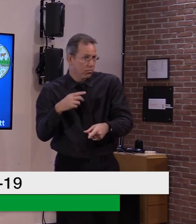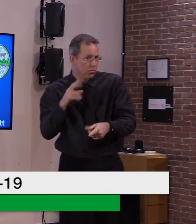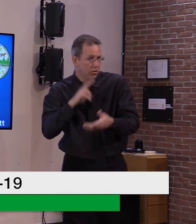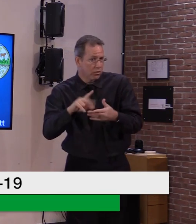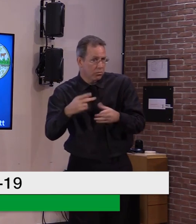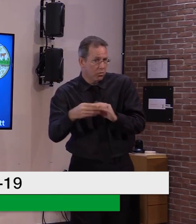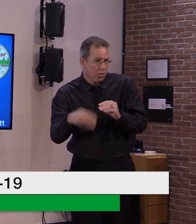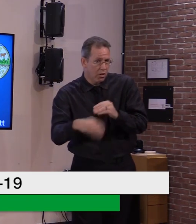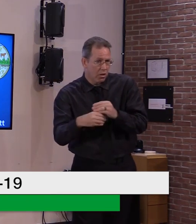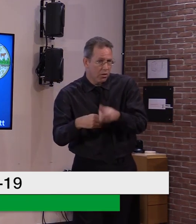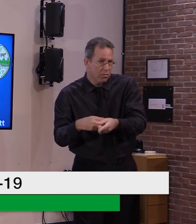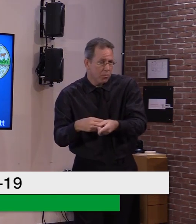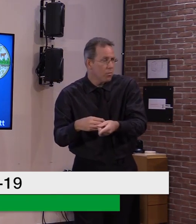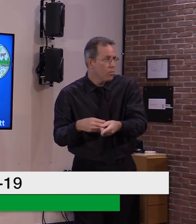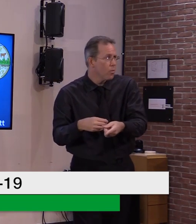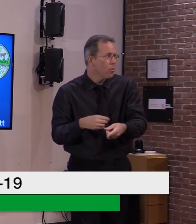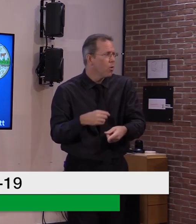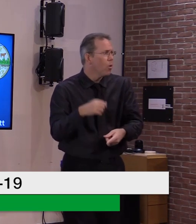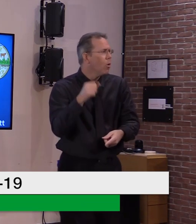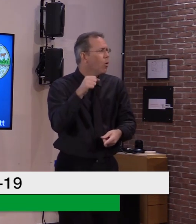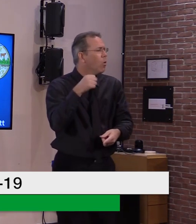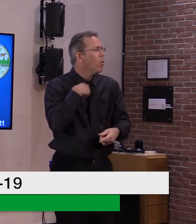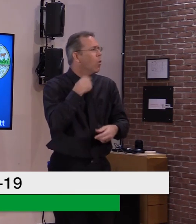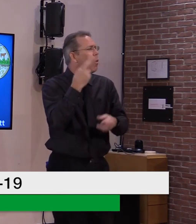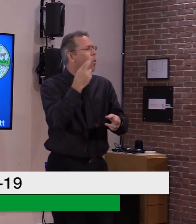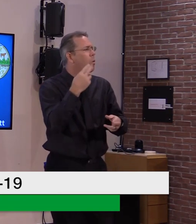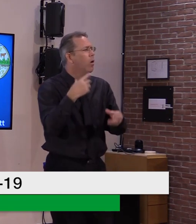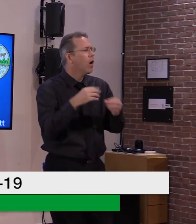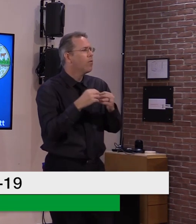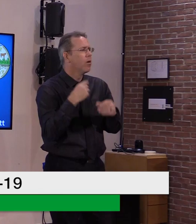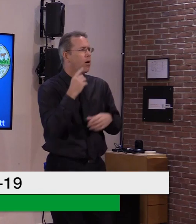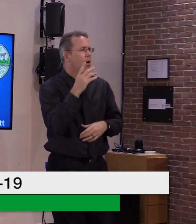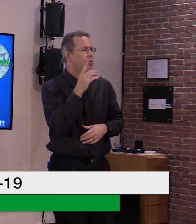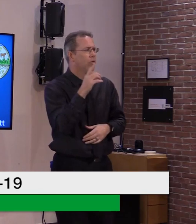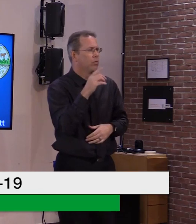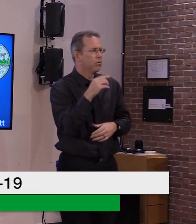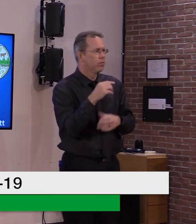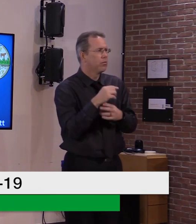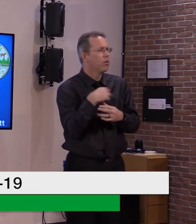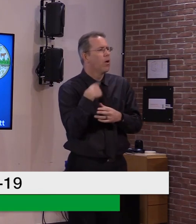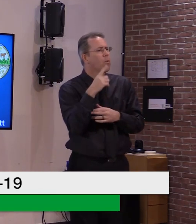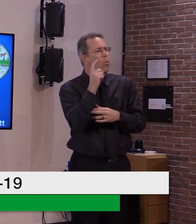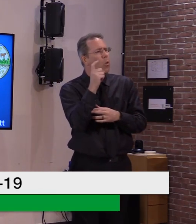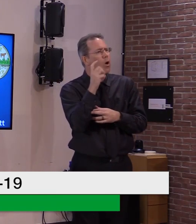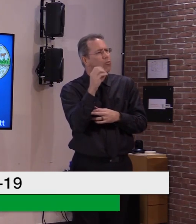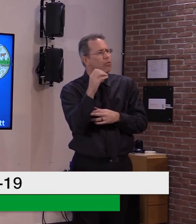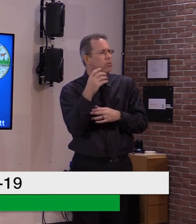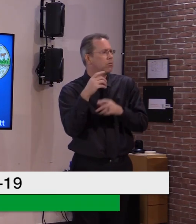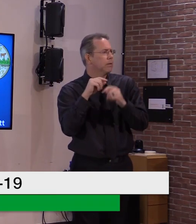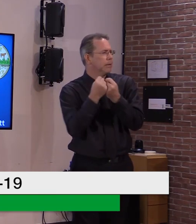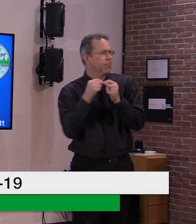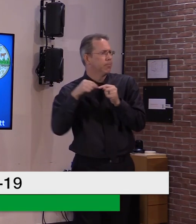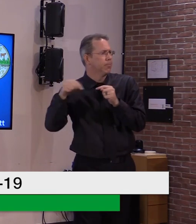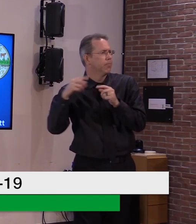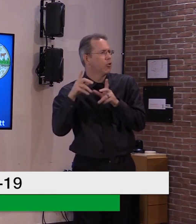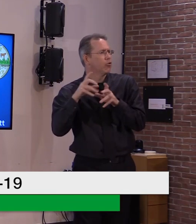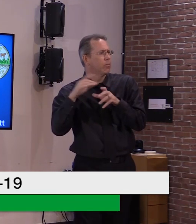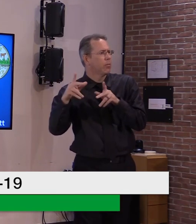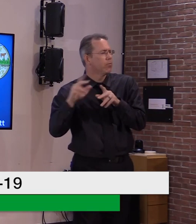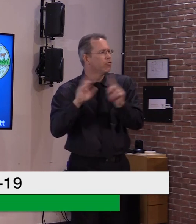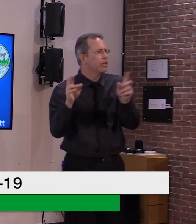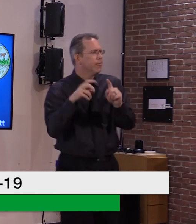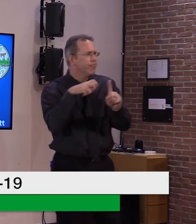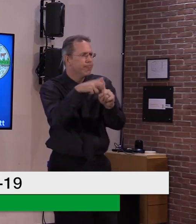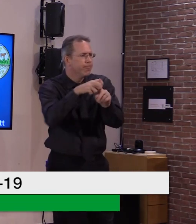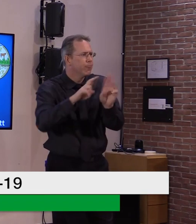to 104 ftes uh by december 7th just to give you um some